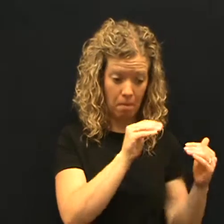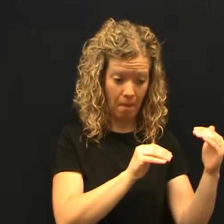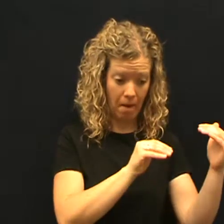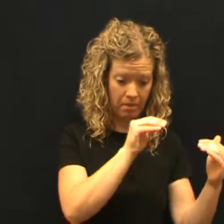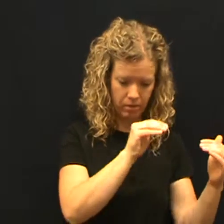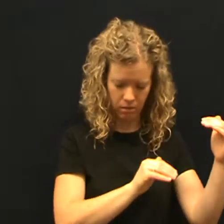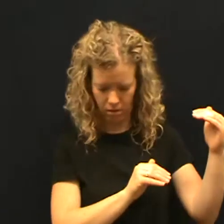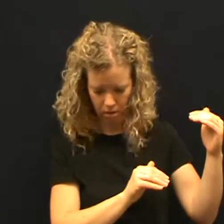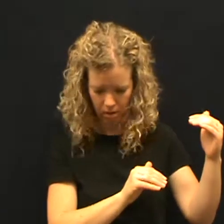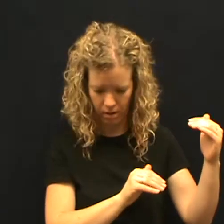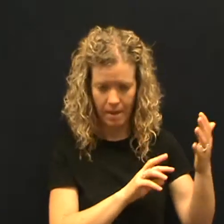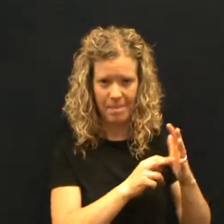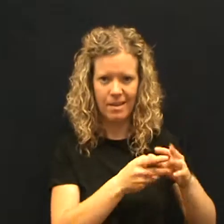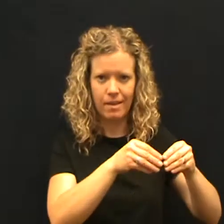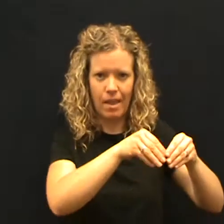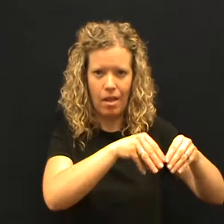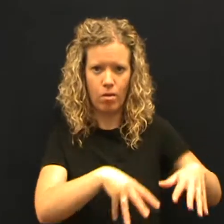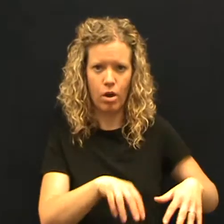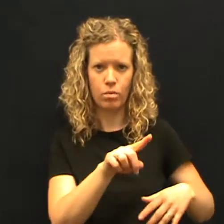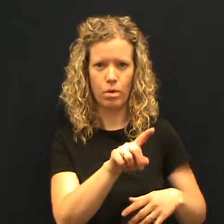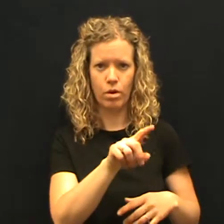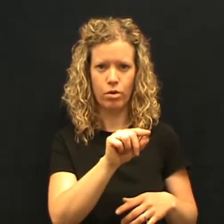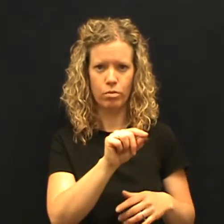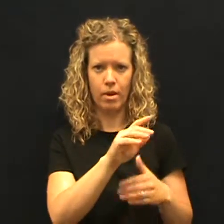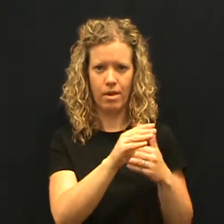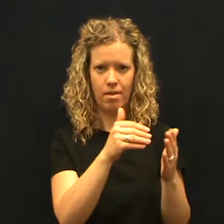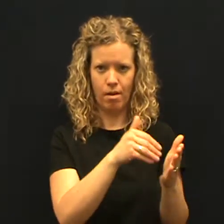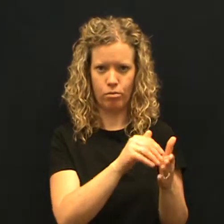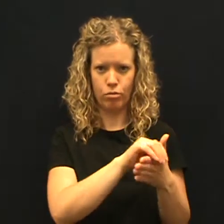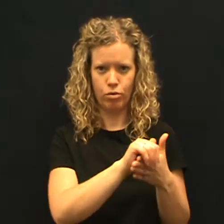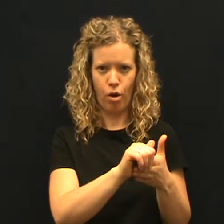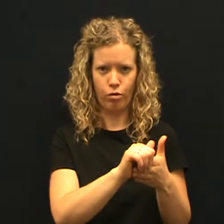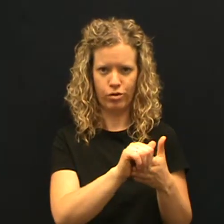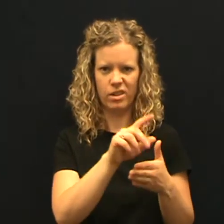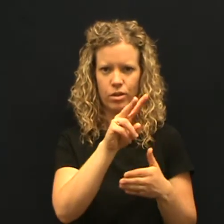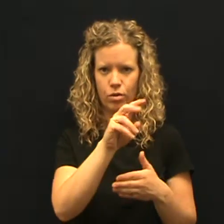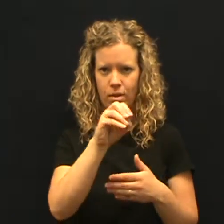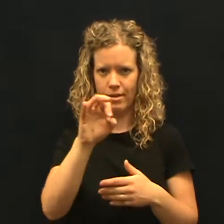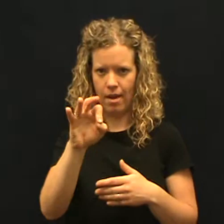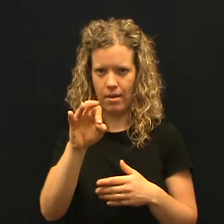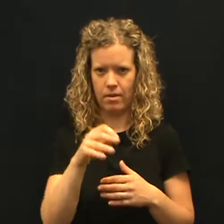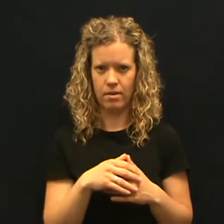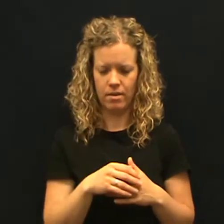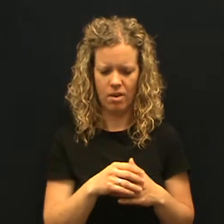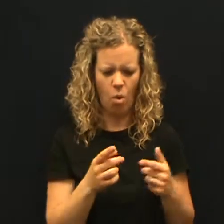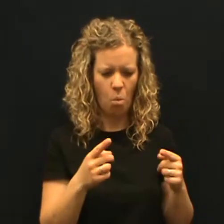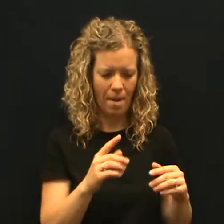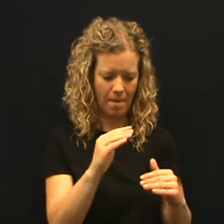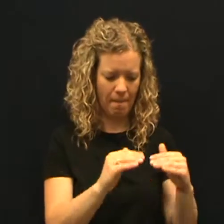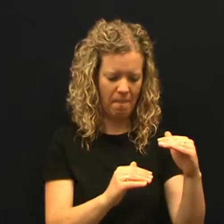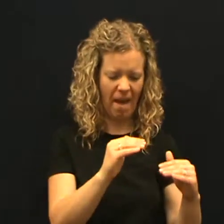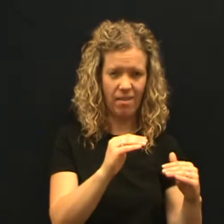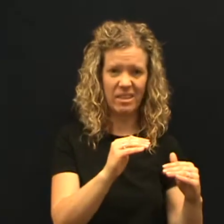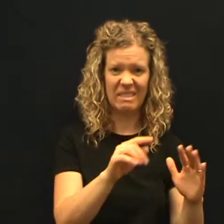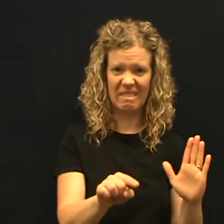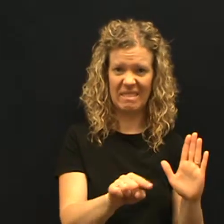of 120,000 in 2009. So we call that, when you have a negative balance in retained earnings, it's called